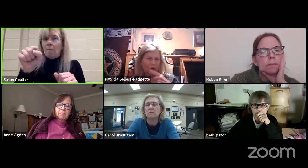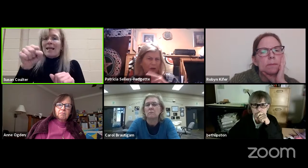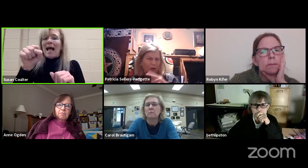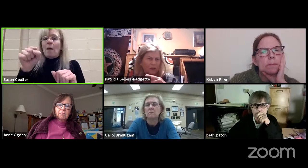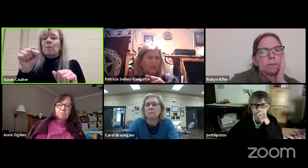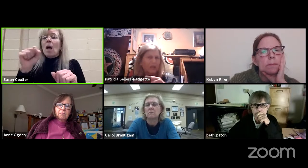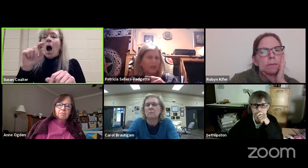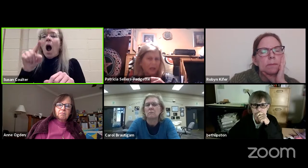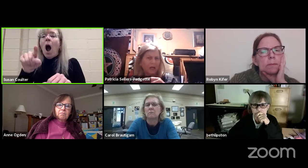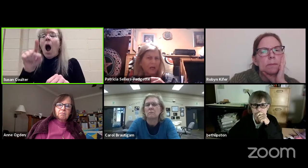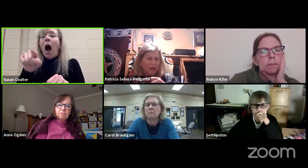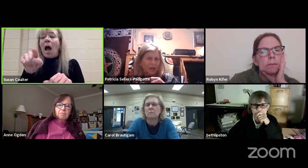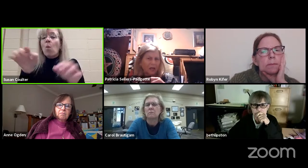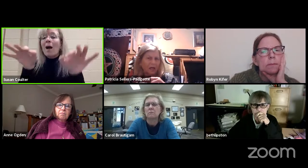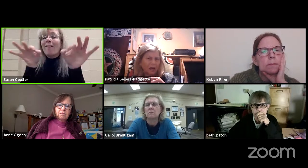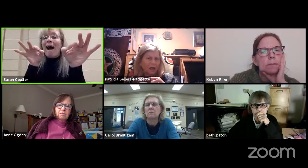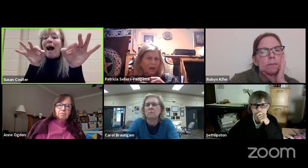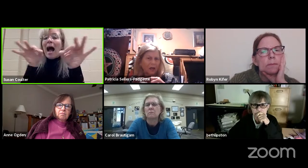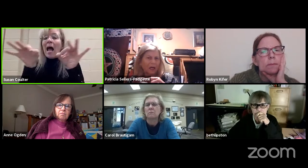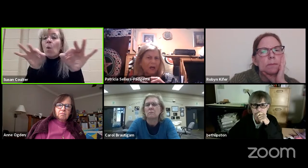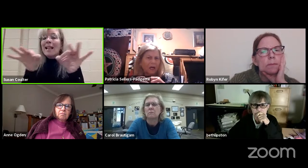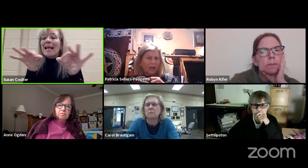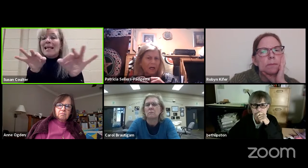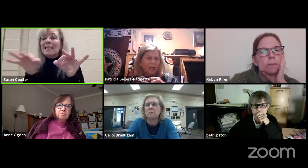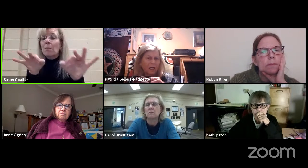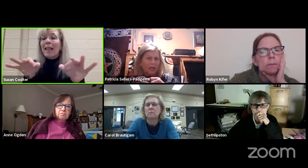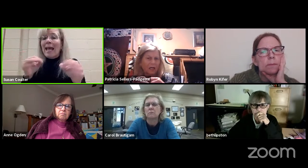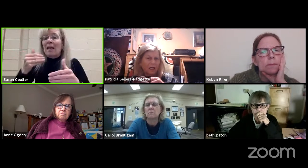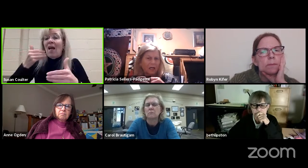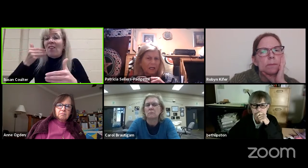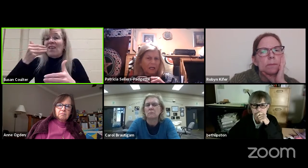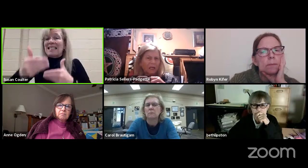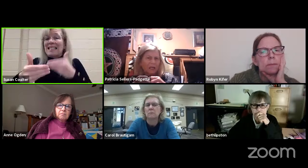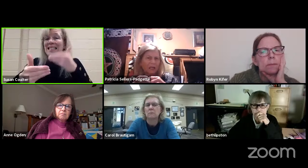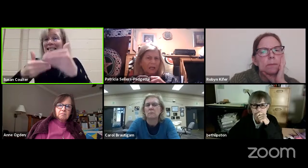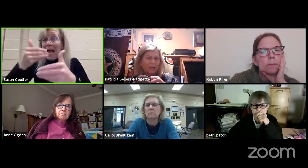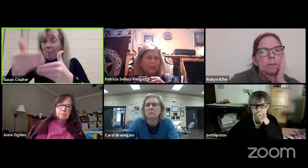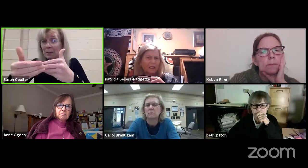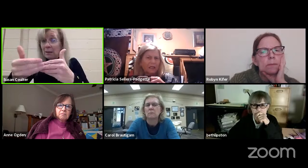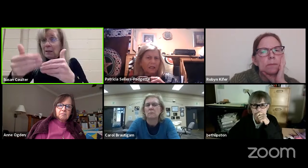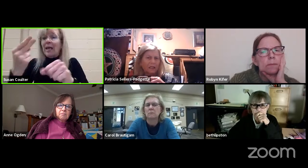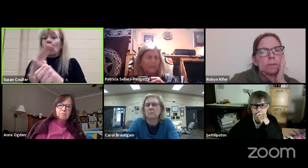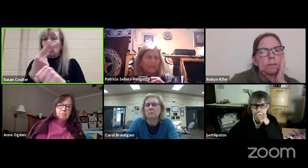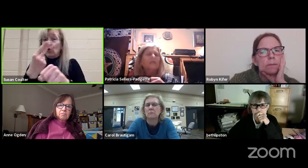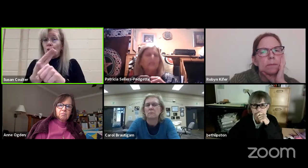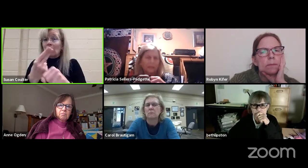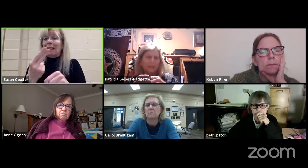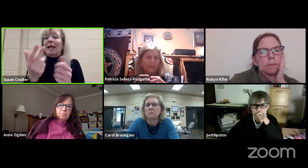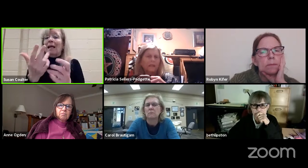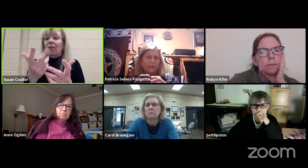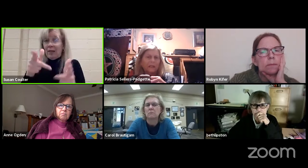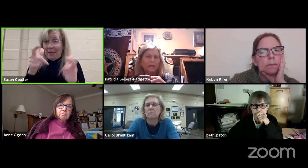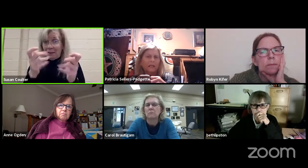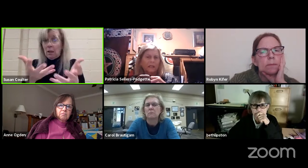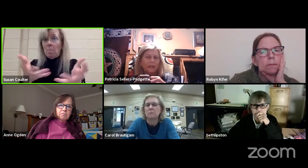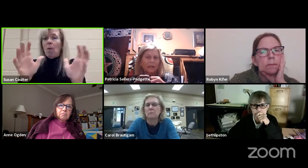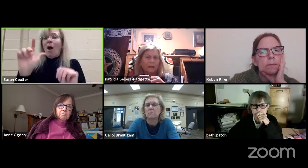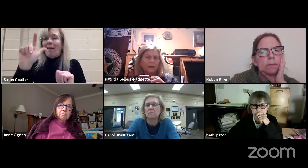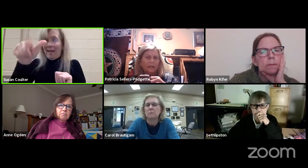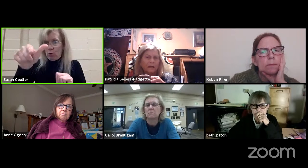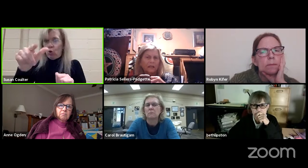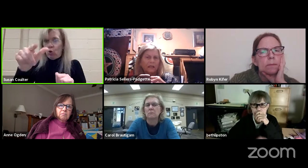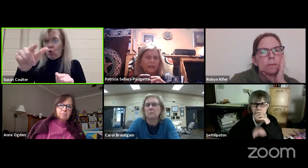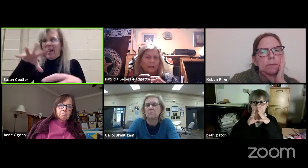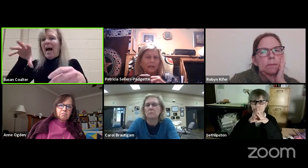Yeah, yeah. I will explain the steps in using the Instant